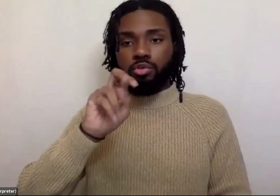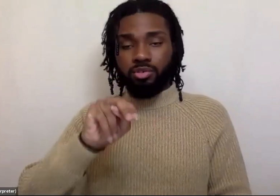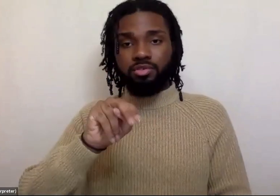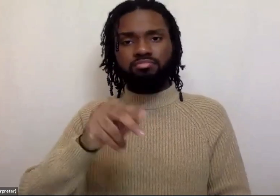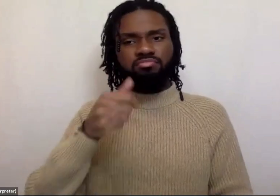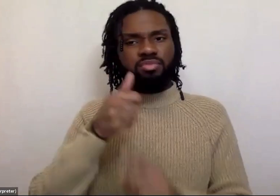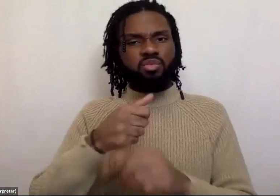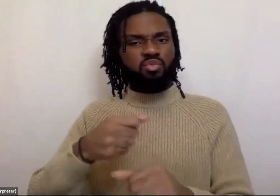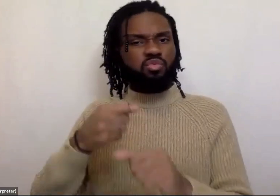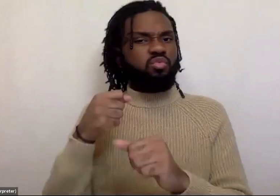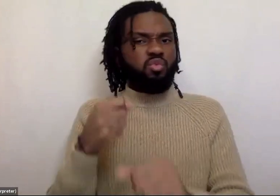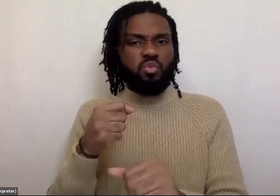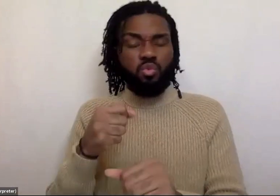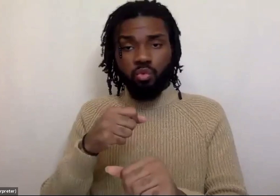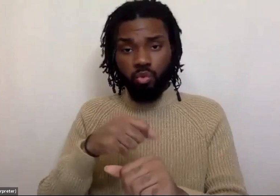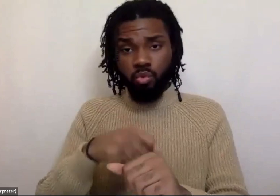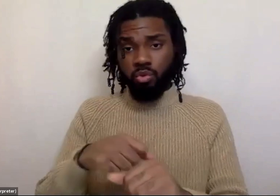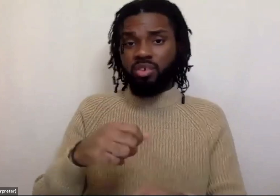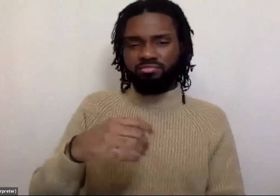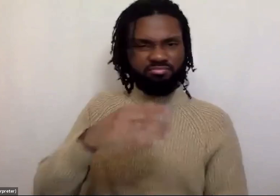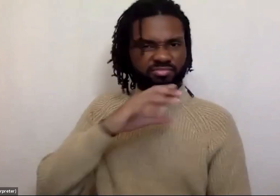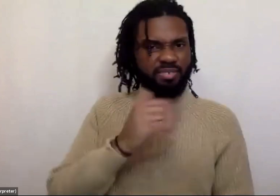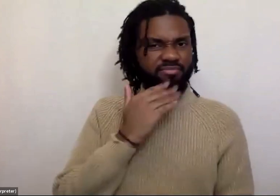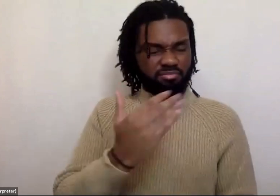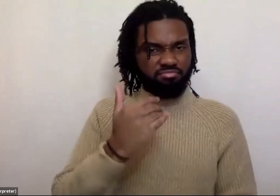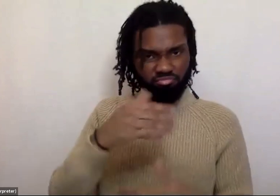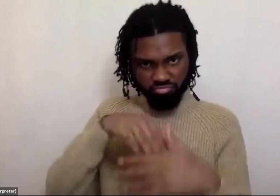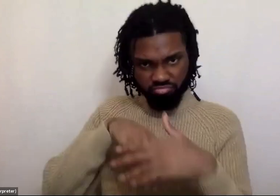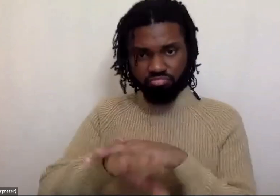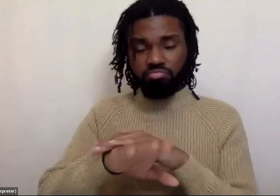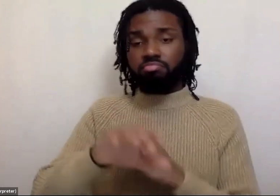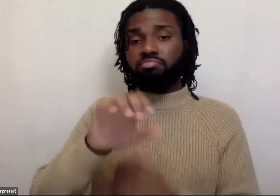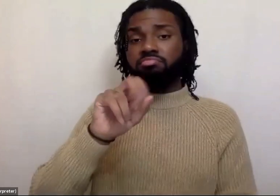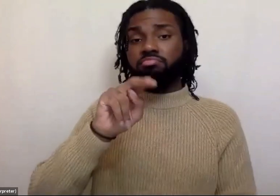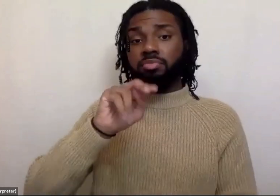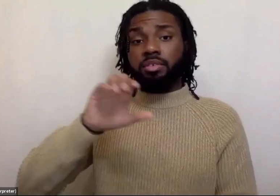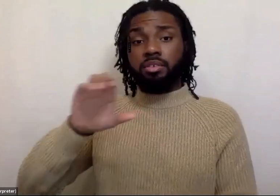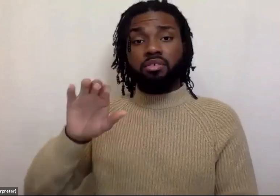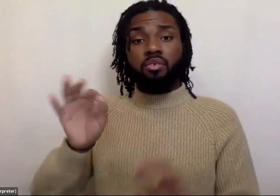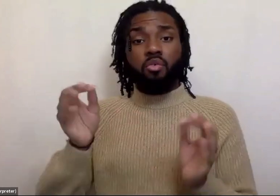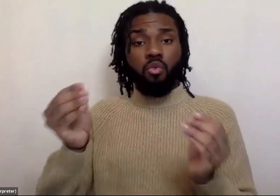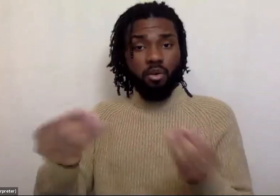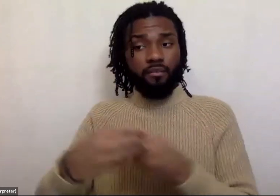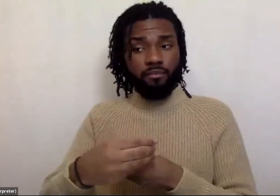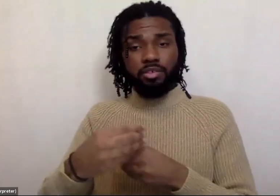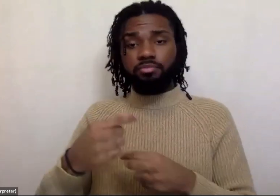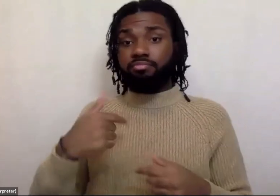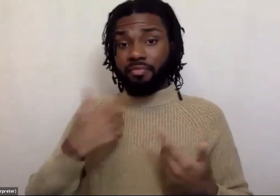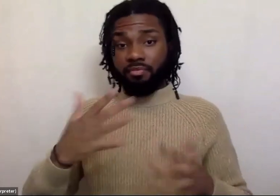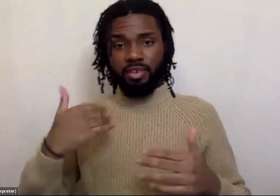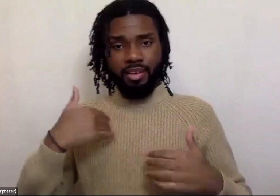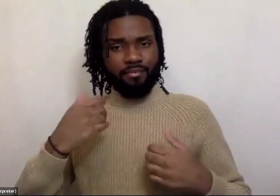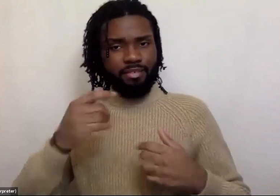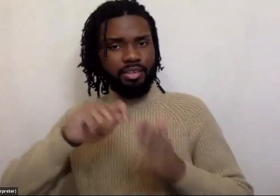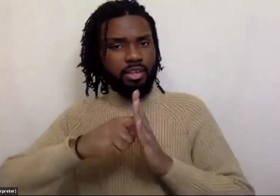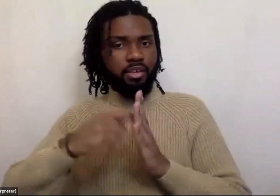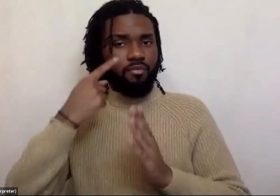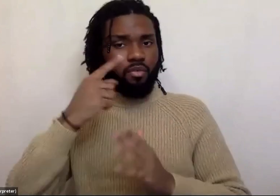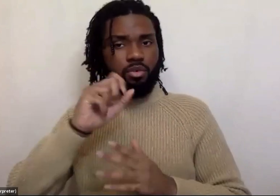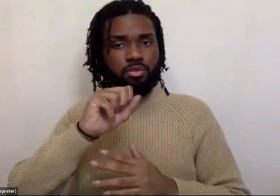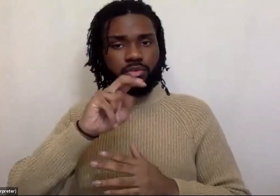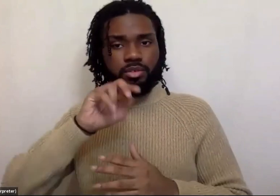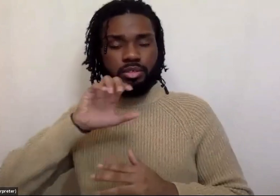15-year-old from Greenwood, Mississippi, runs in to the SNCC office. I had the keys to one of the SNCC cars, and because we had this